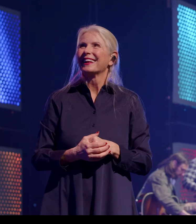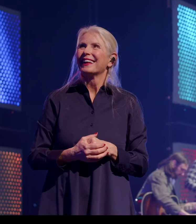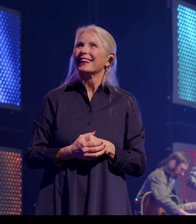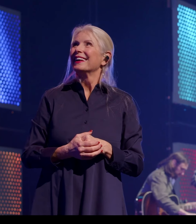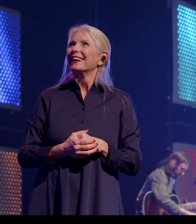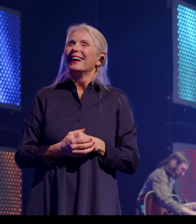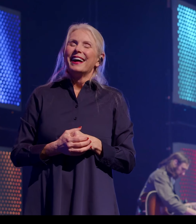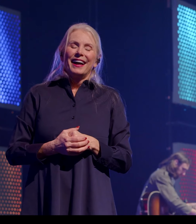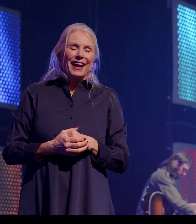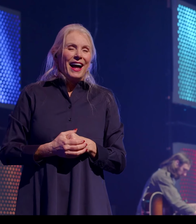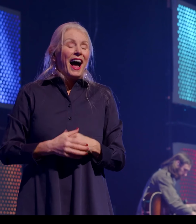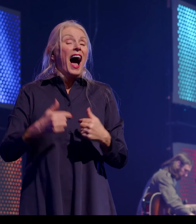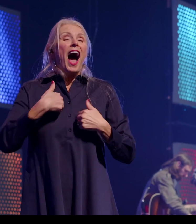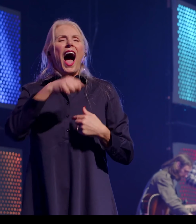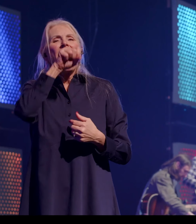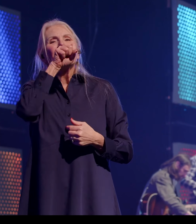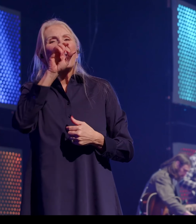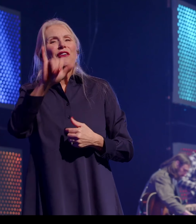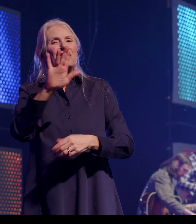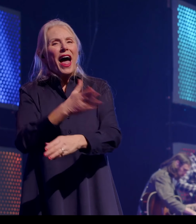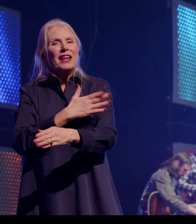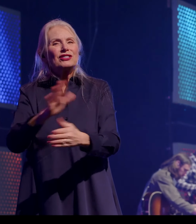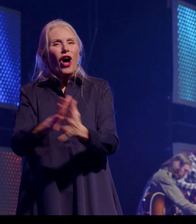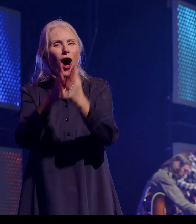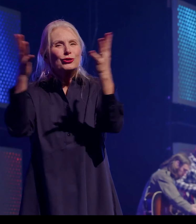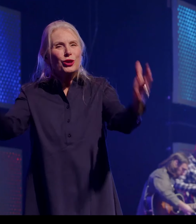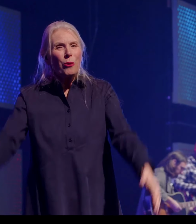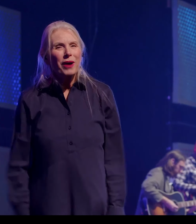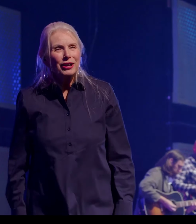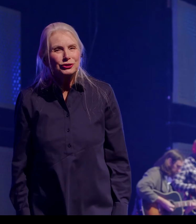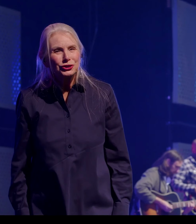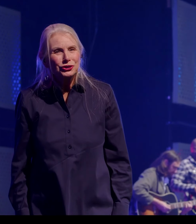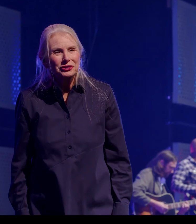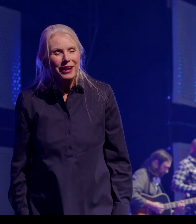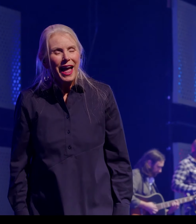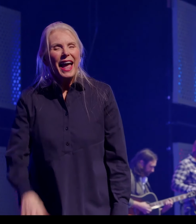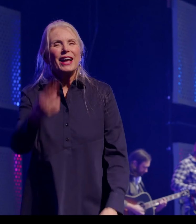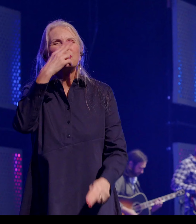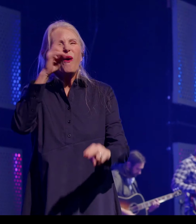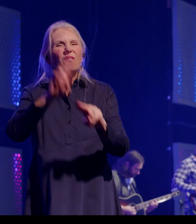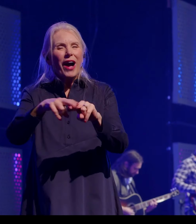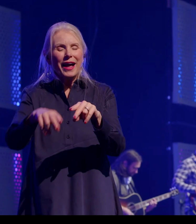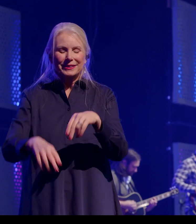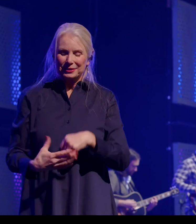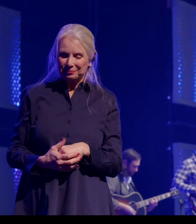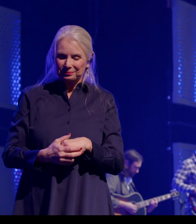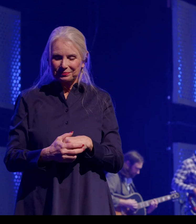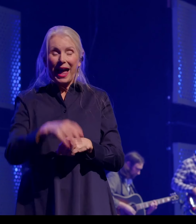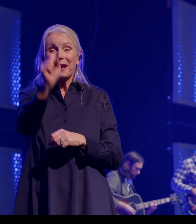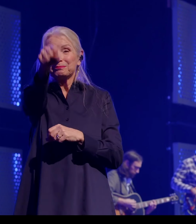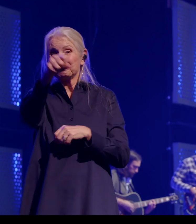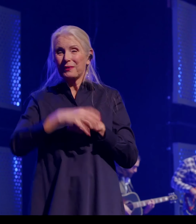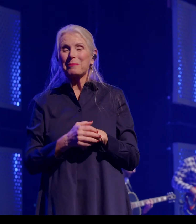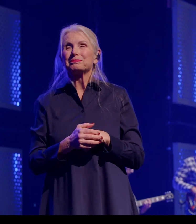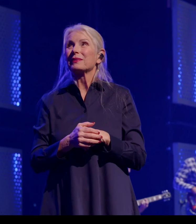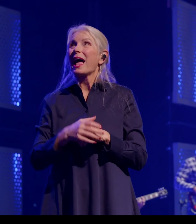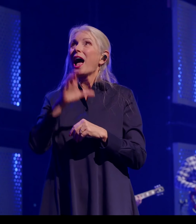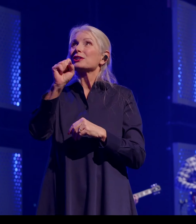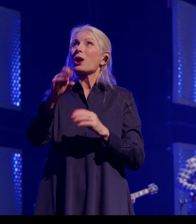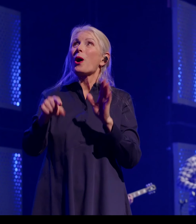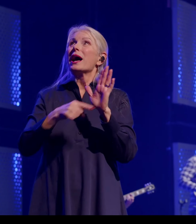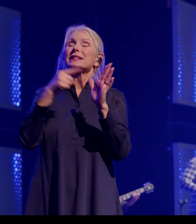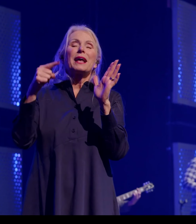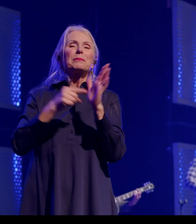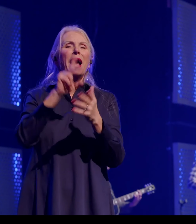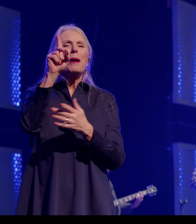Woo. Woo. I just love that song so much. It's like so pumped. Like, yeah. But sometimes the